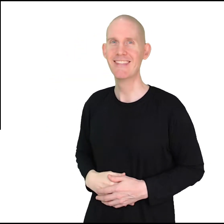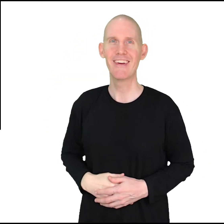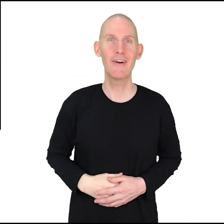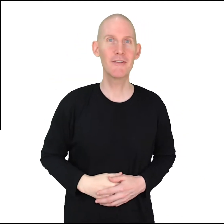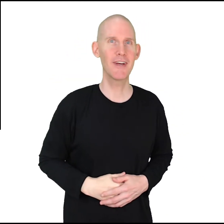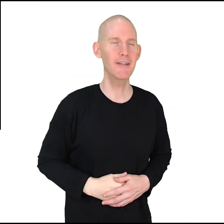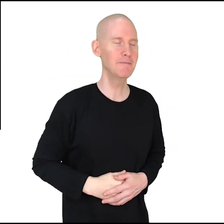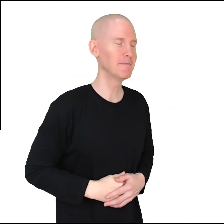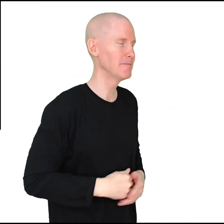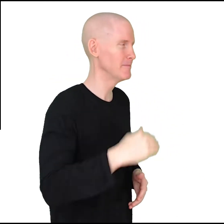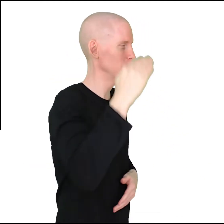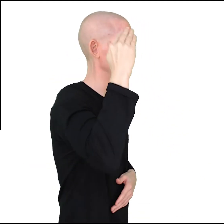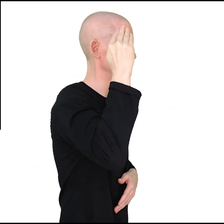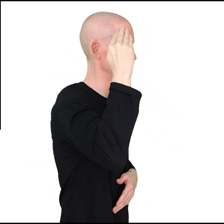Other side.